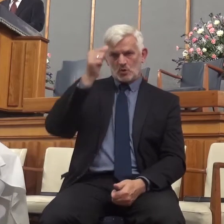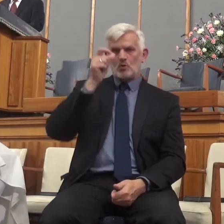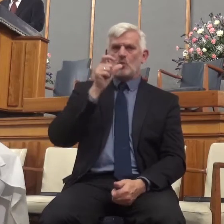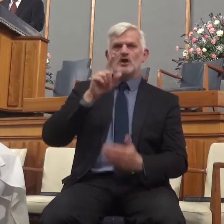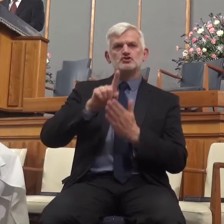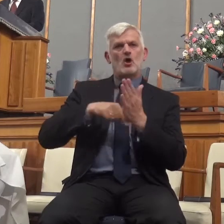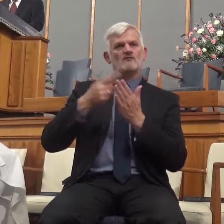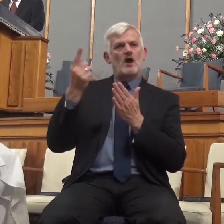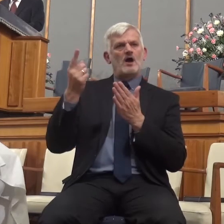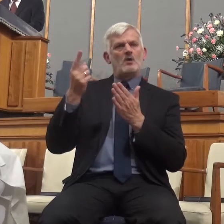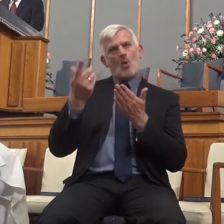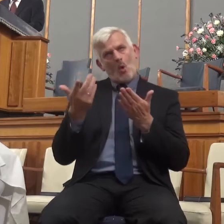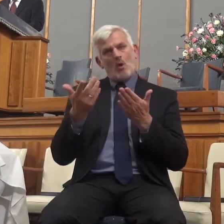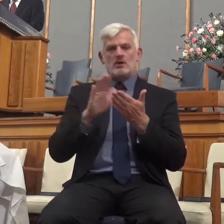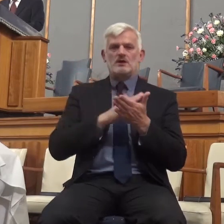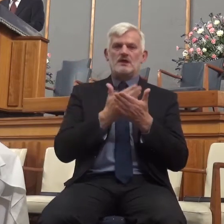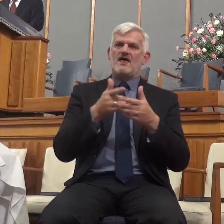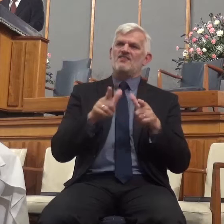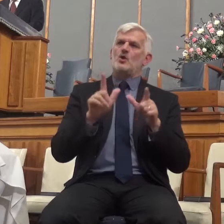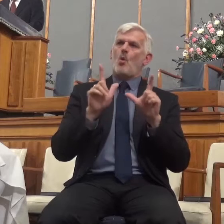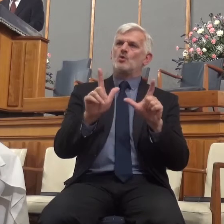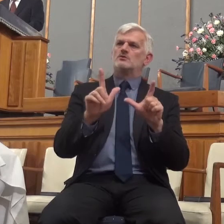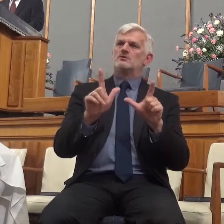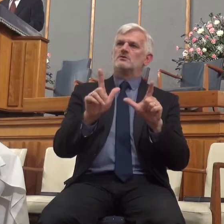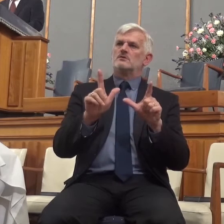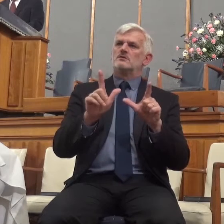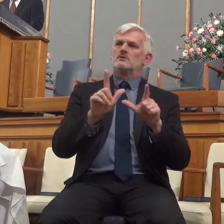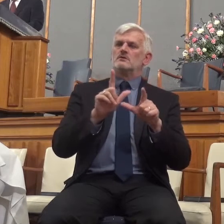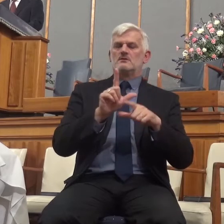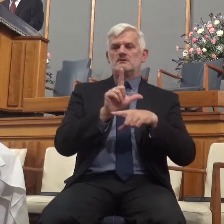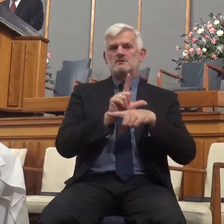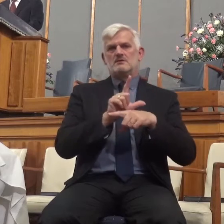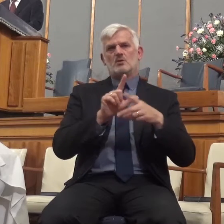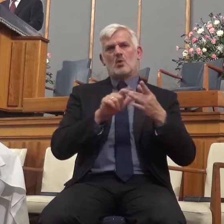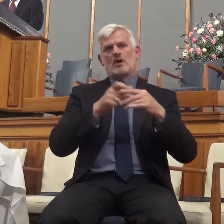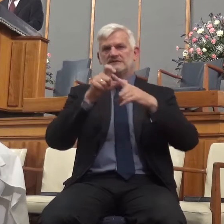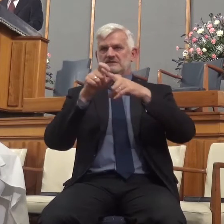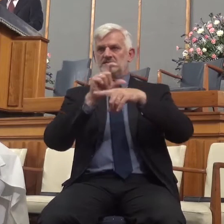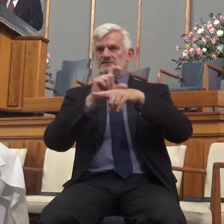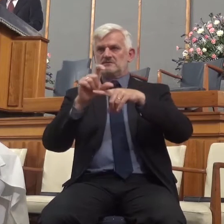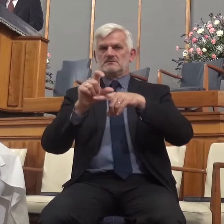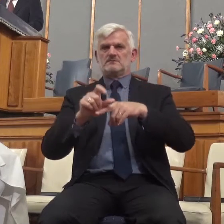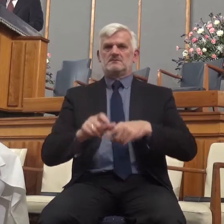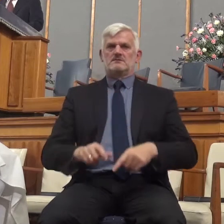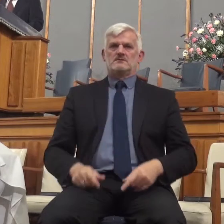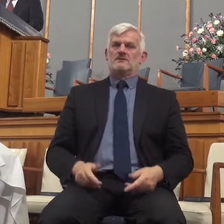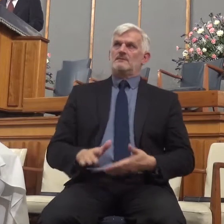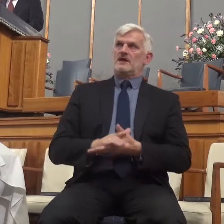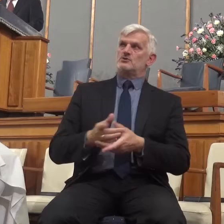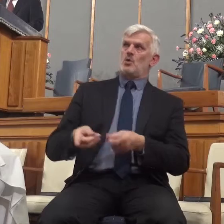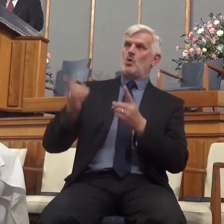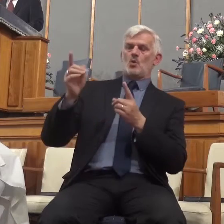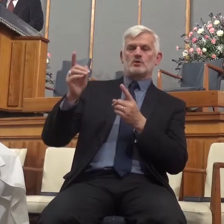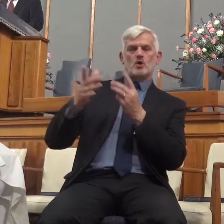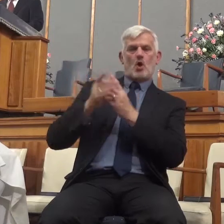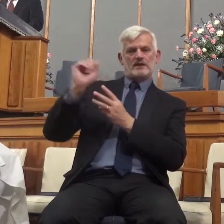the Lord, in capital letters in our Bibles, the divine name, the source of all life,